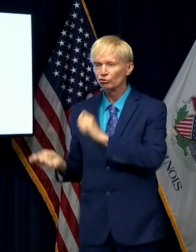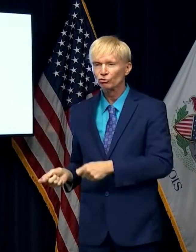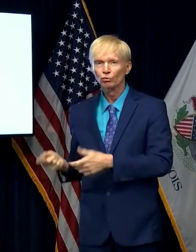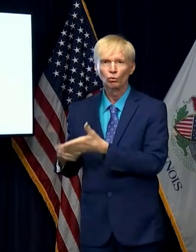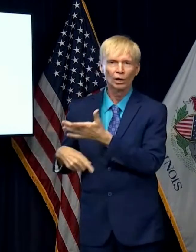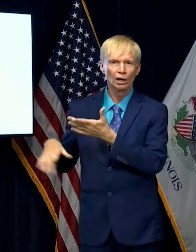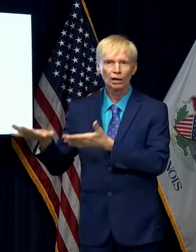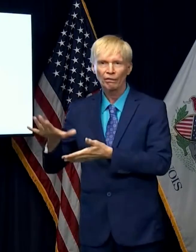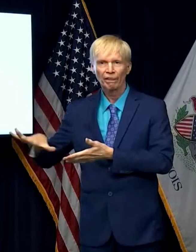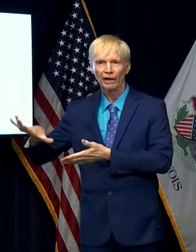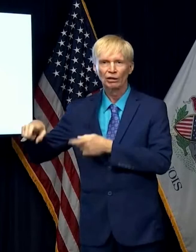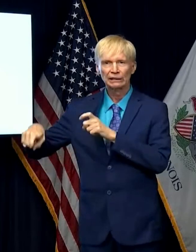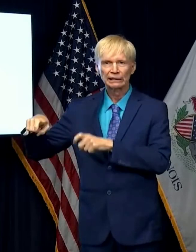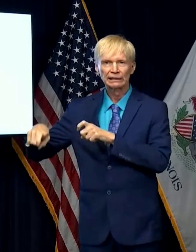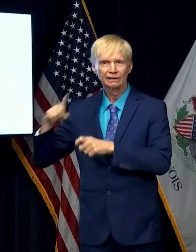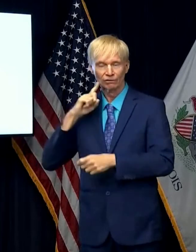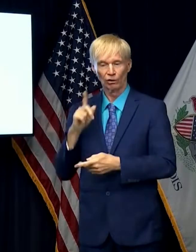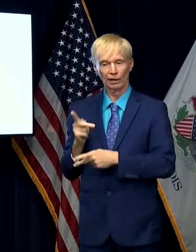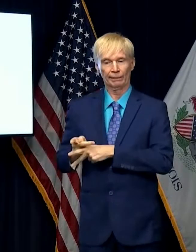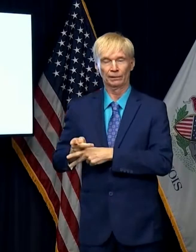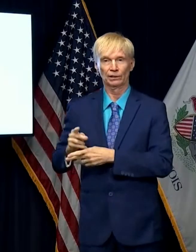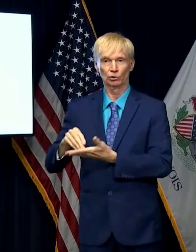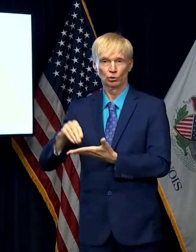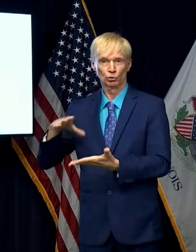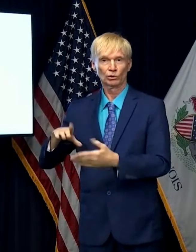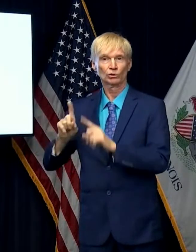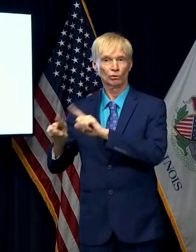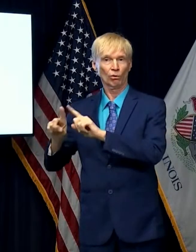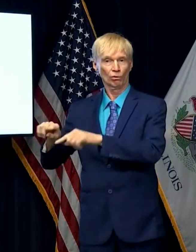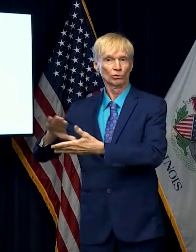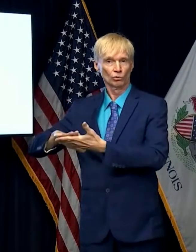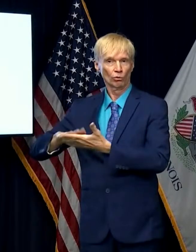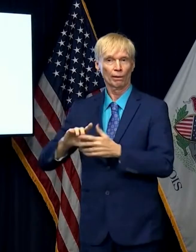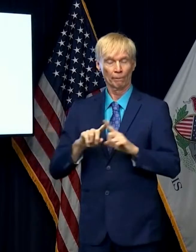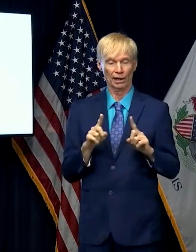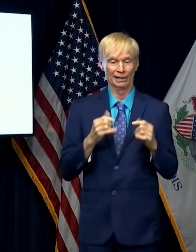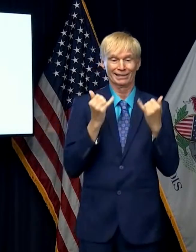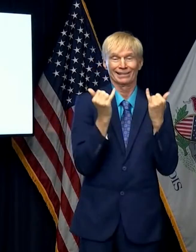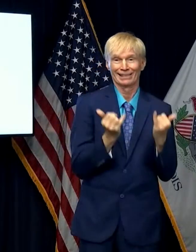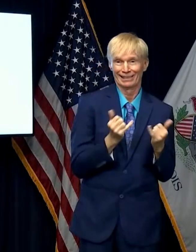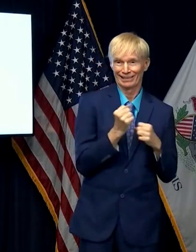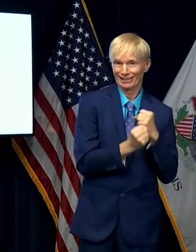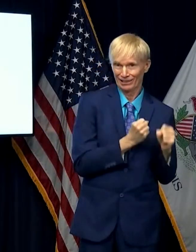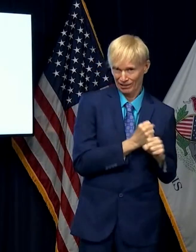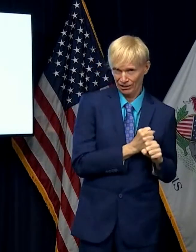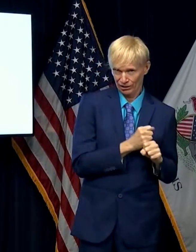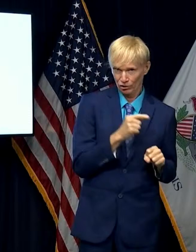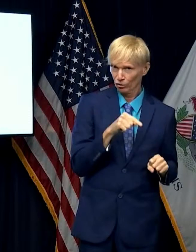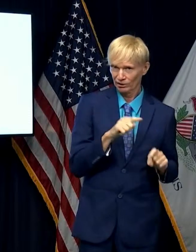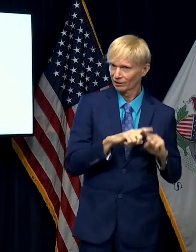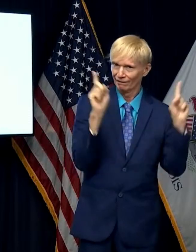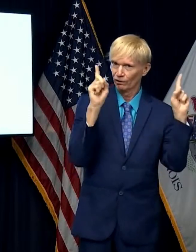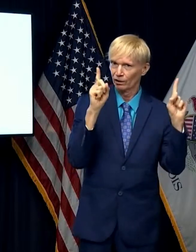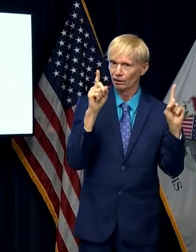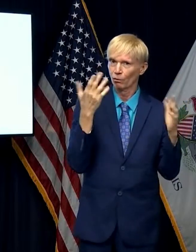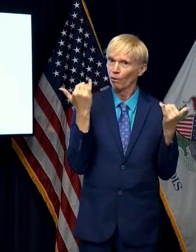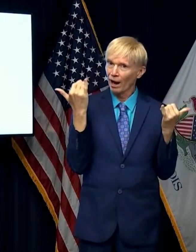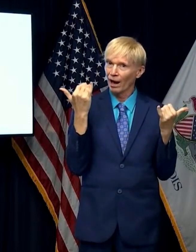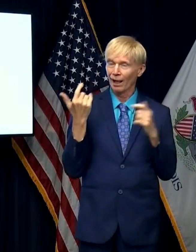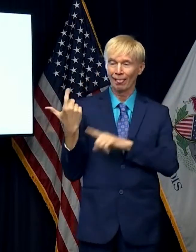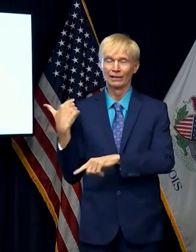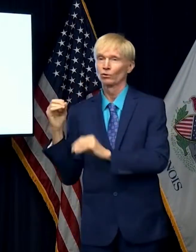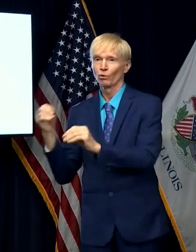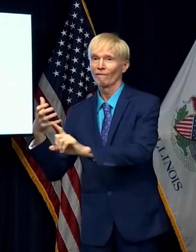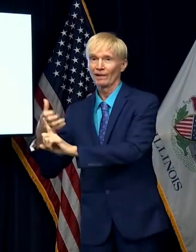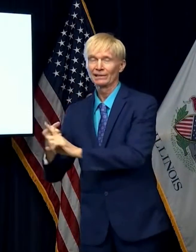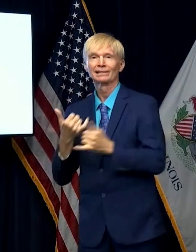to keep kids in school. And this year, because things are very different, now that we have a vaccine available